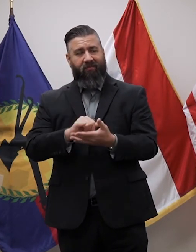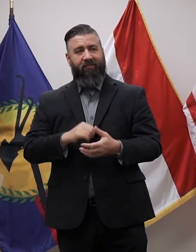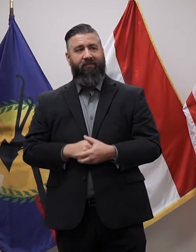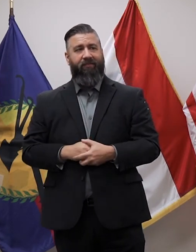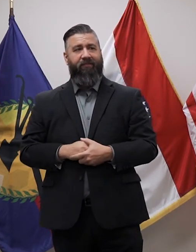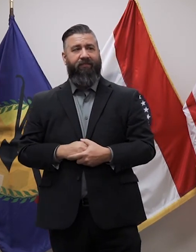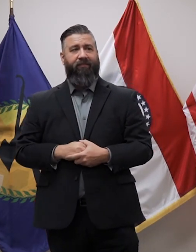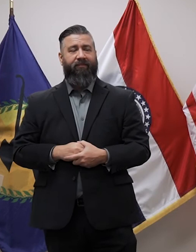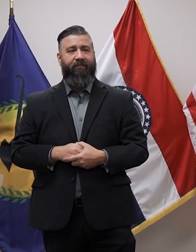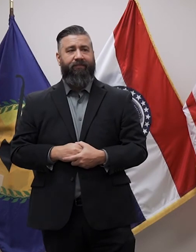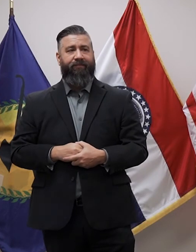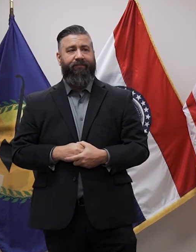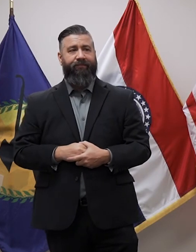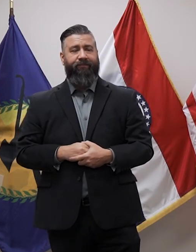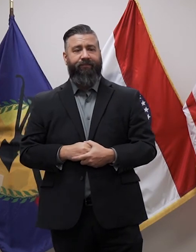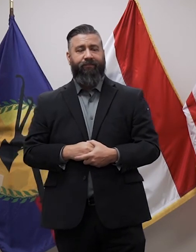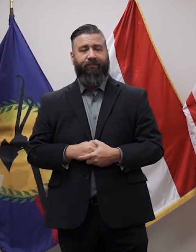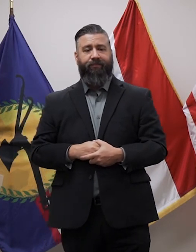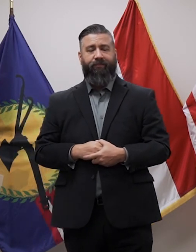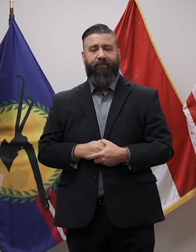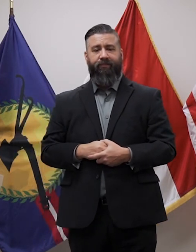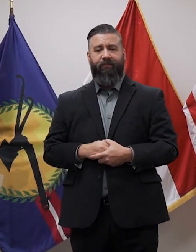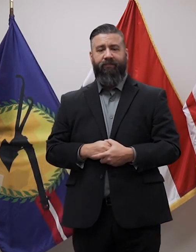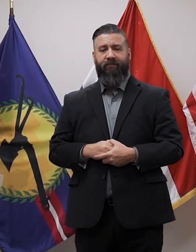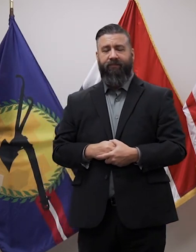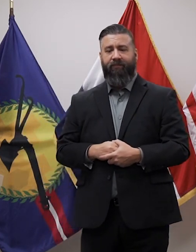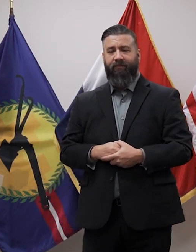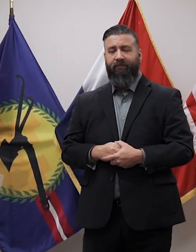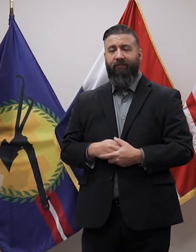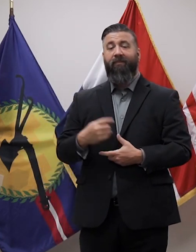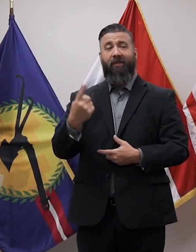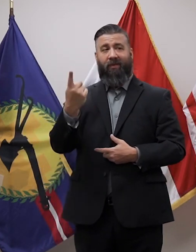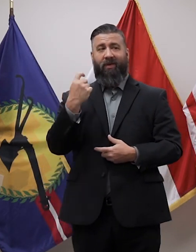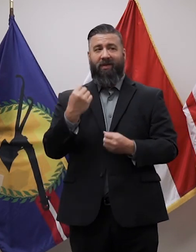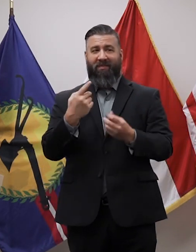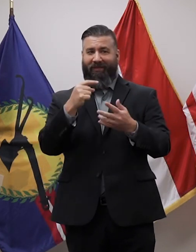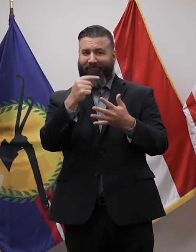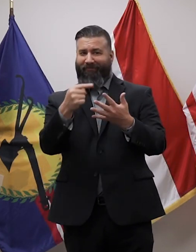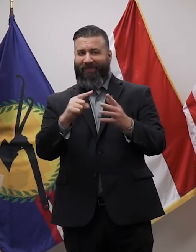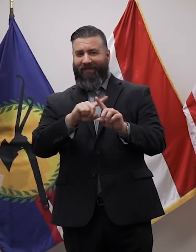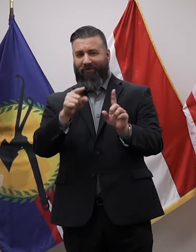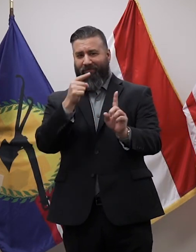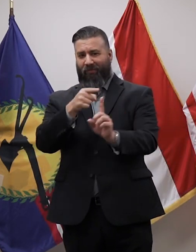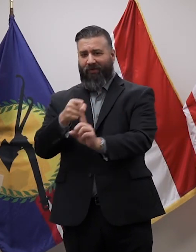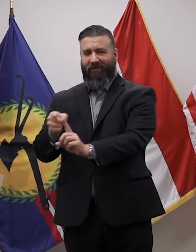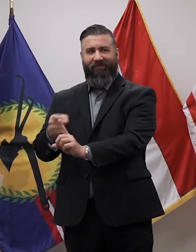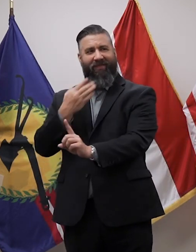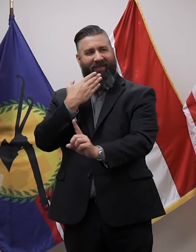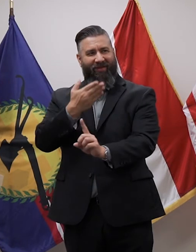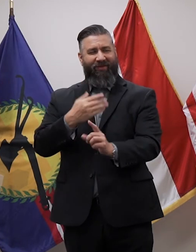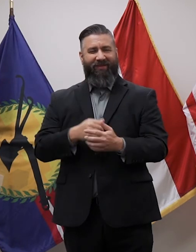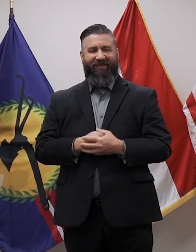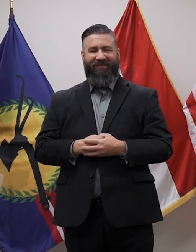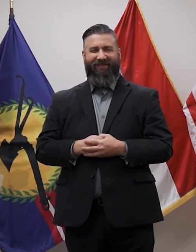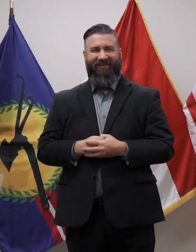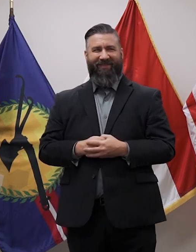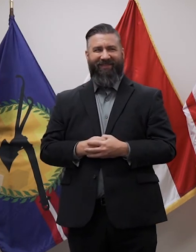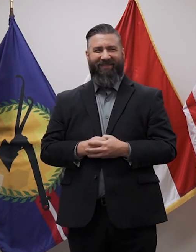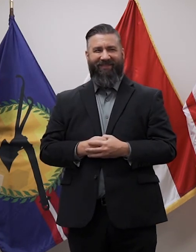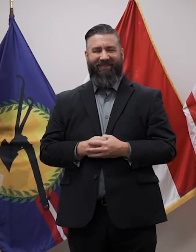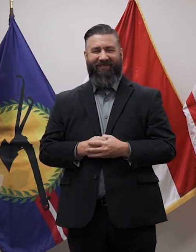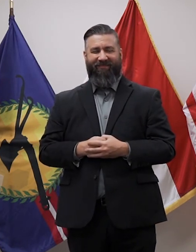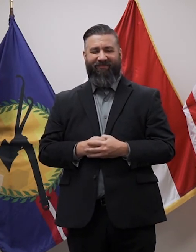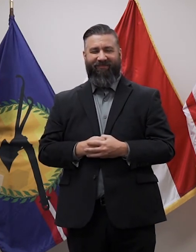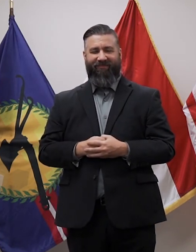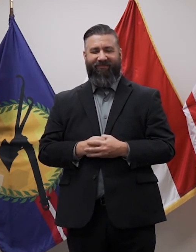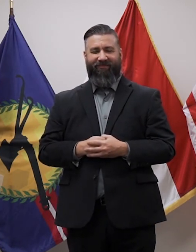So the question is as multifaceted as we often get. Thank you. You're welcome.